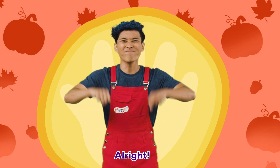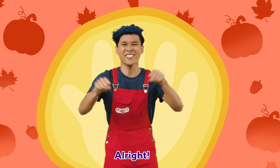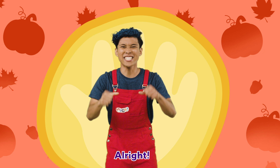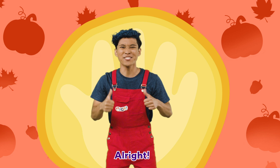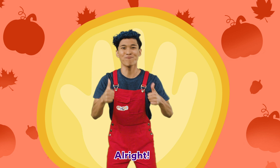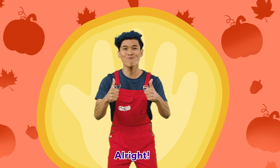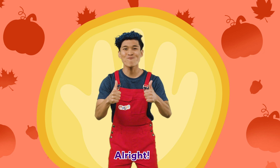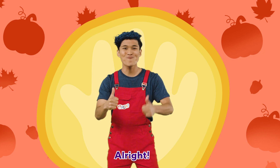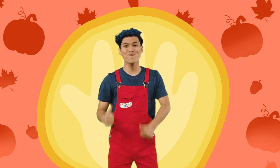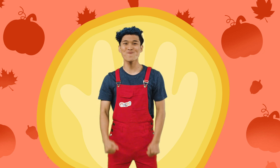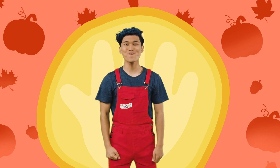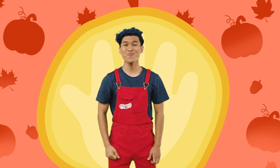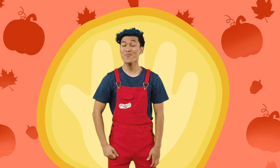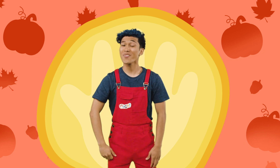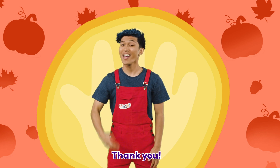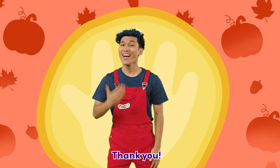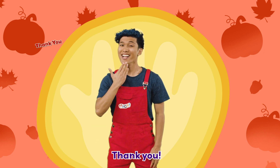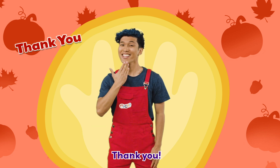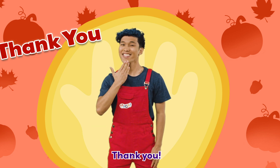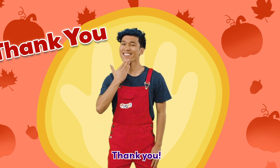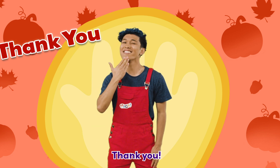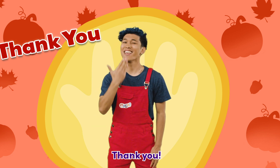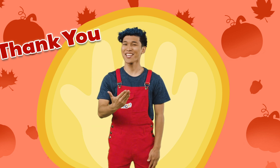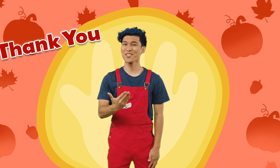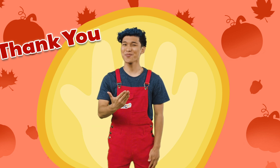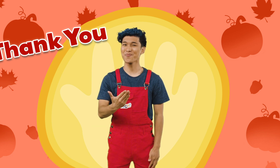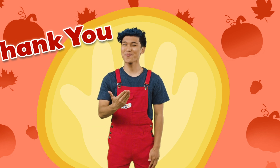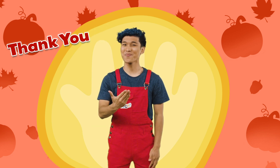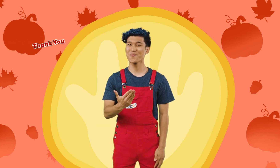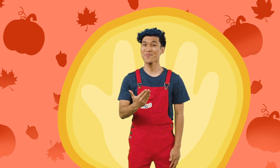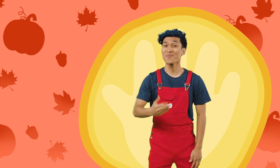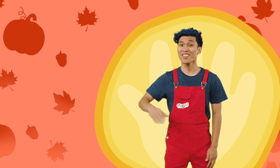All right. Thank you. T